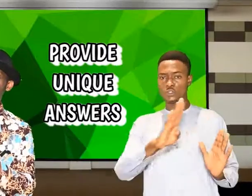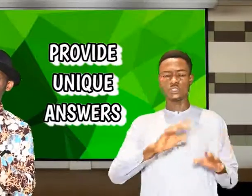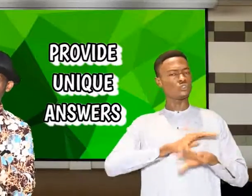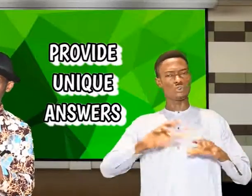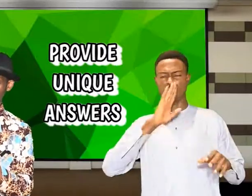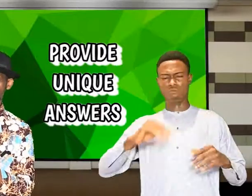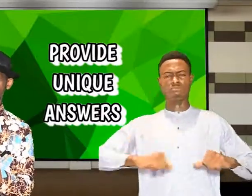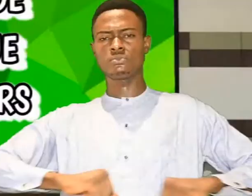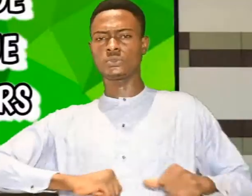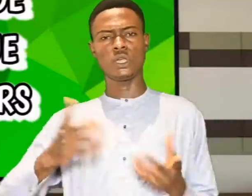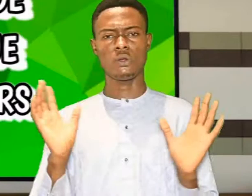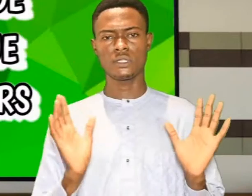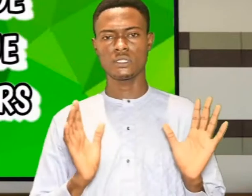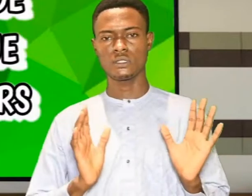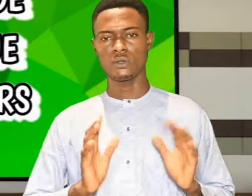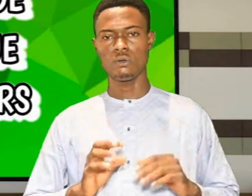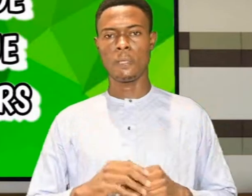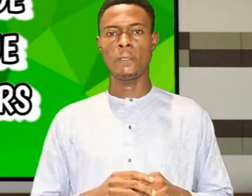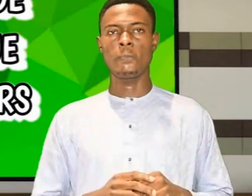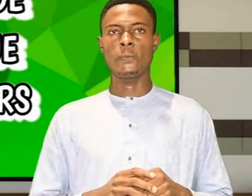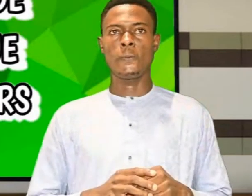be arrogant or boastful.